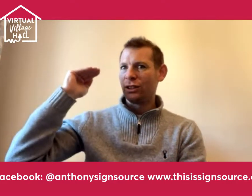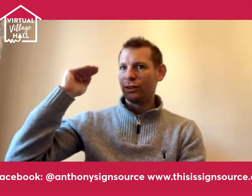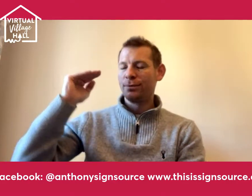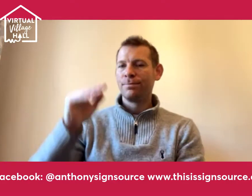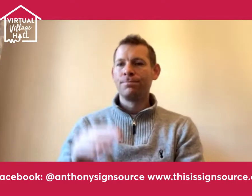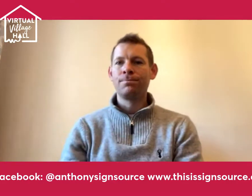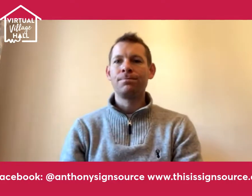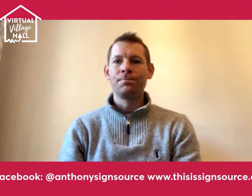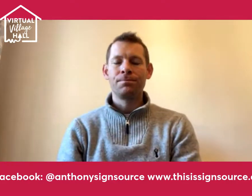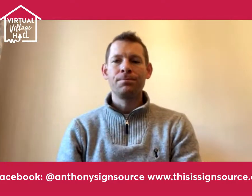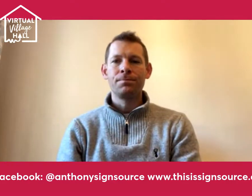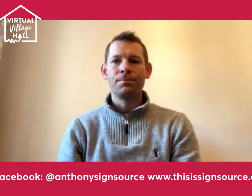average height,